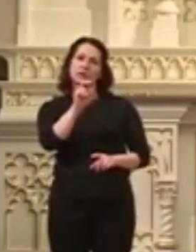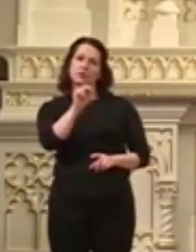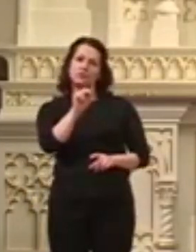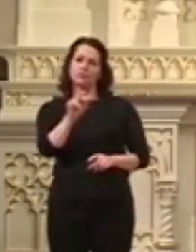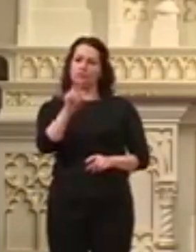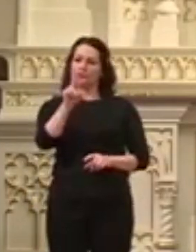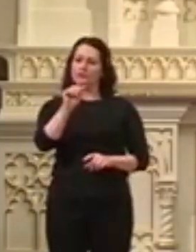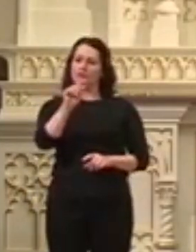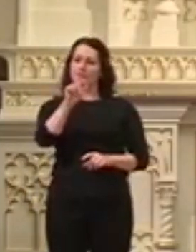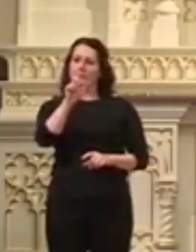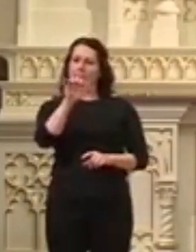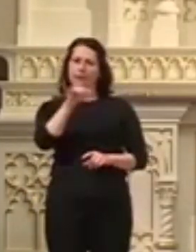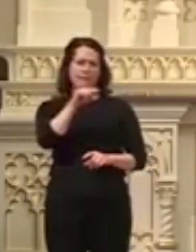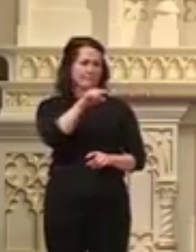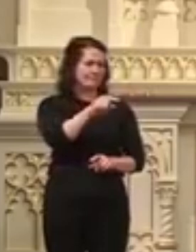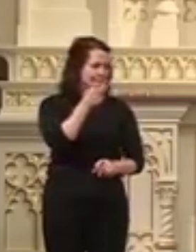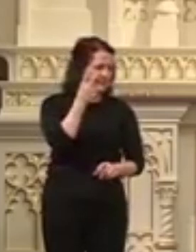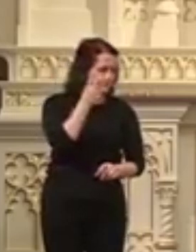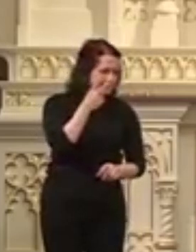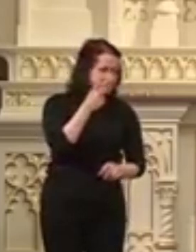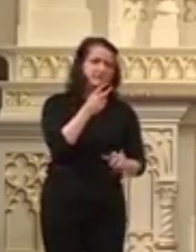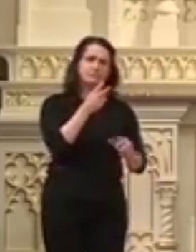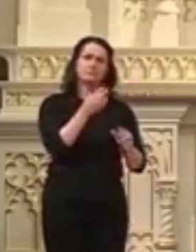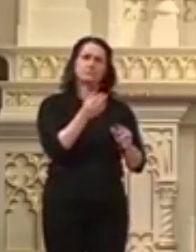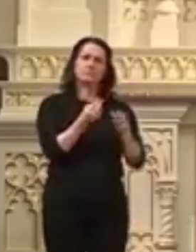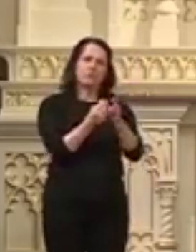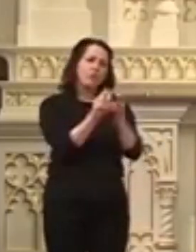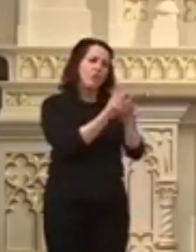which he and his disciples entered.